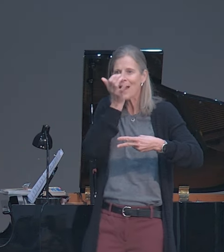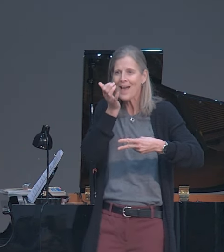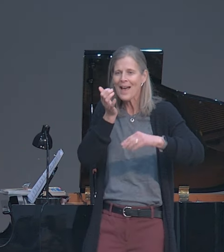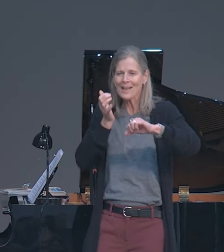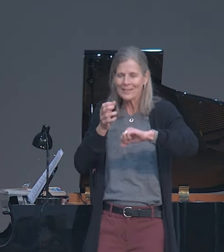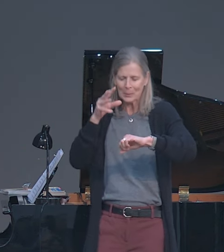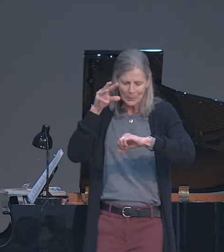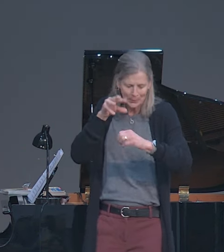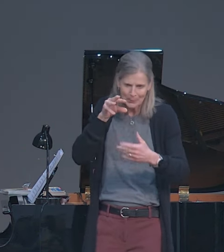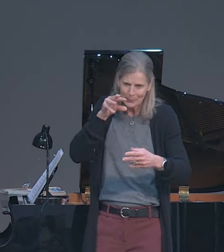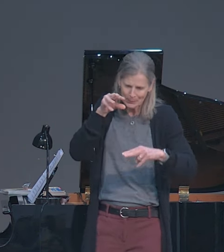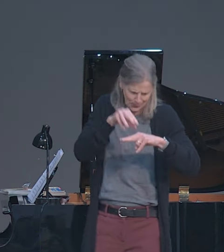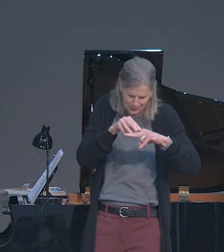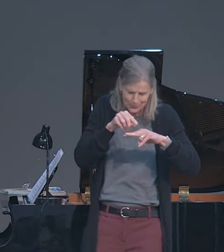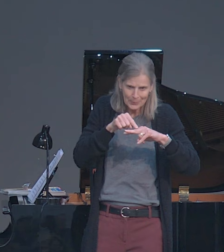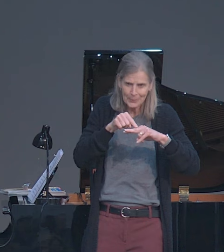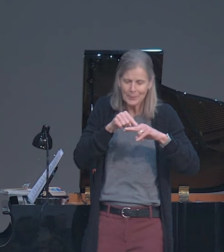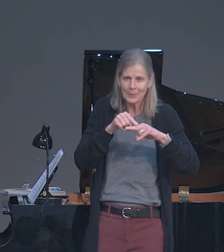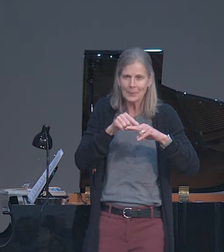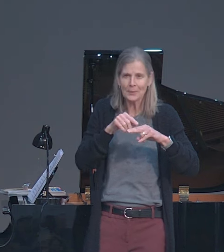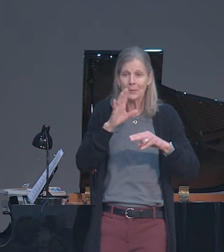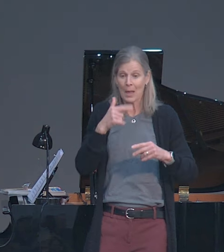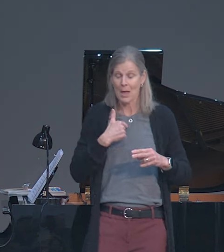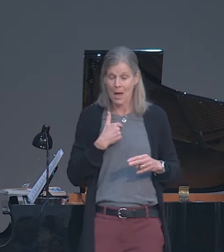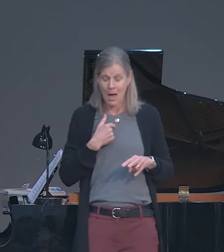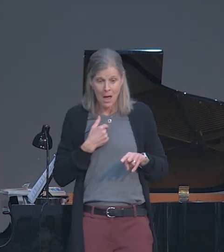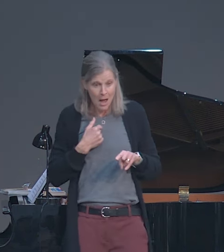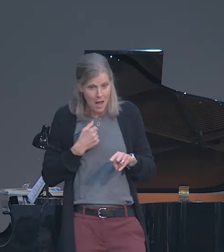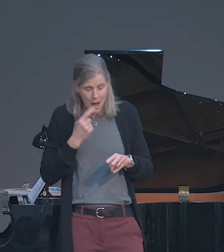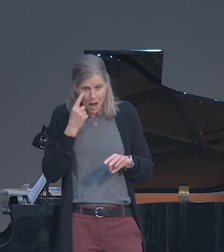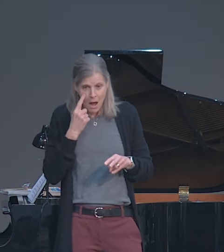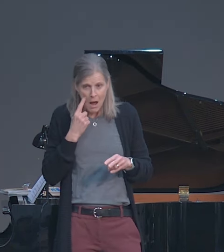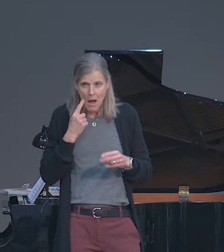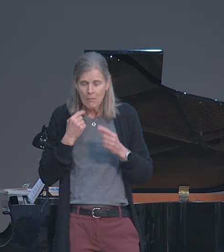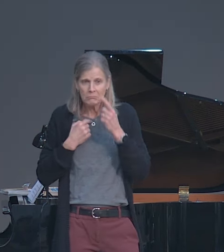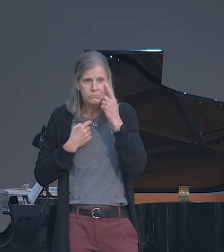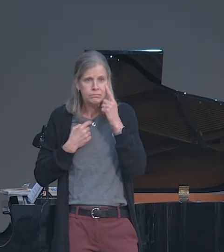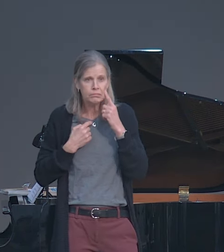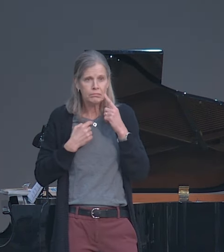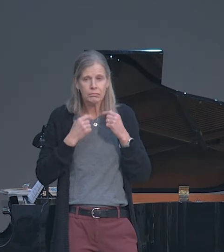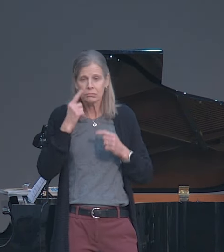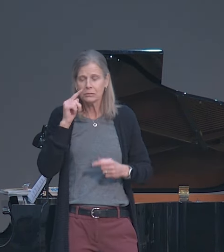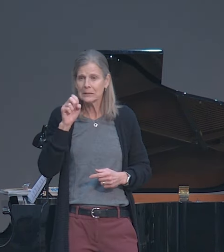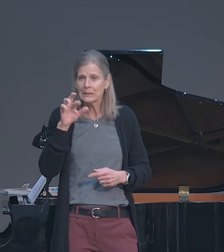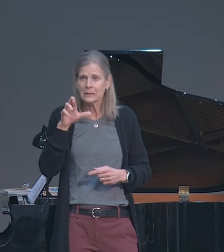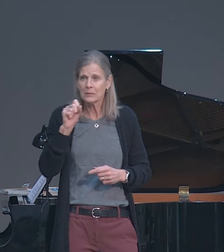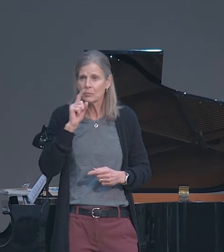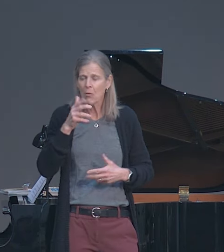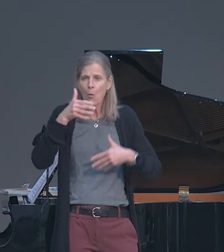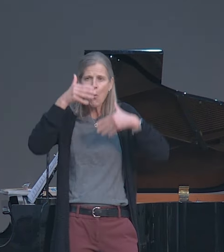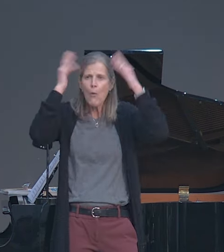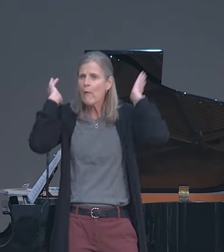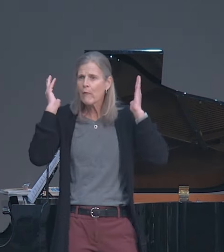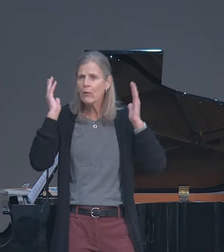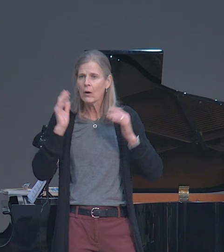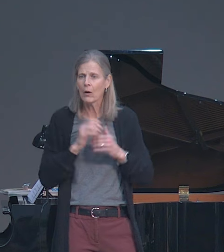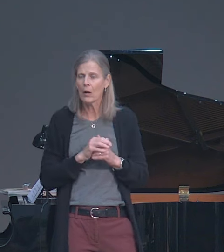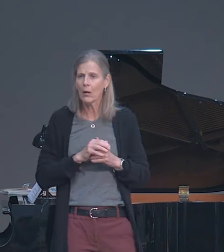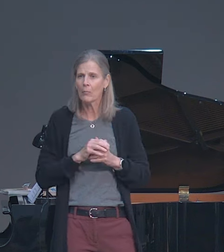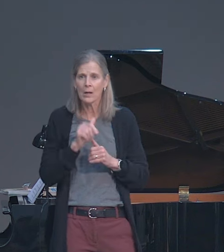park. At this point, tears were just streaming down my face. I was so overwhelmed, but this wasn't the